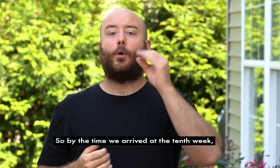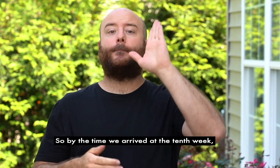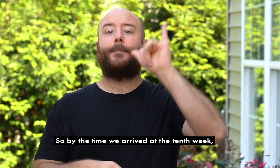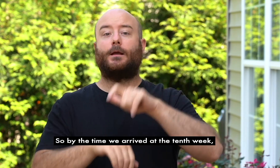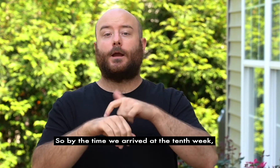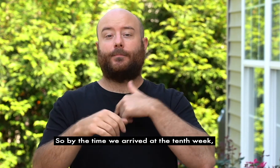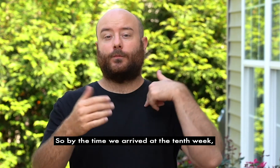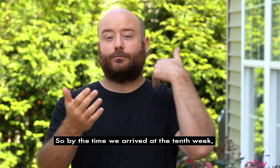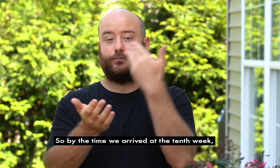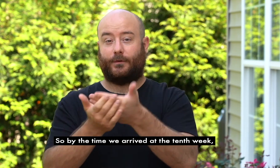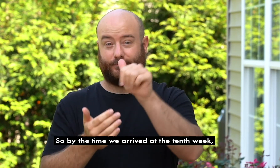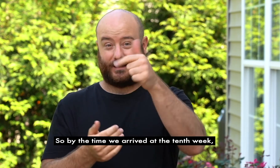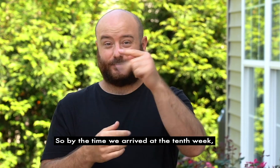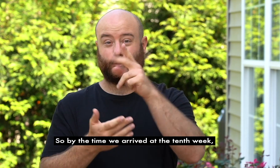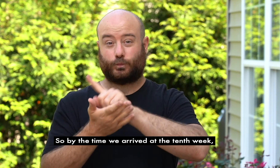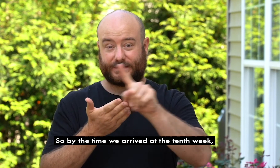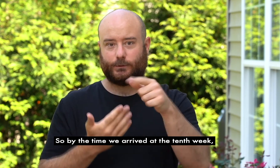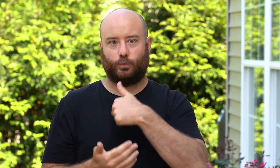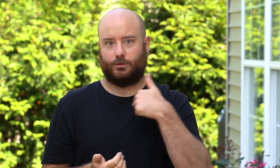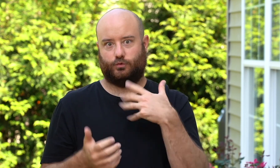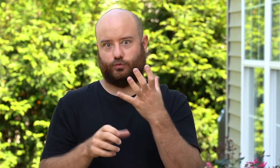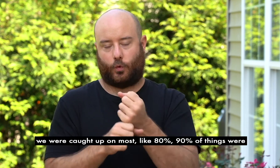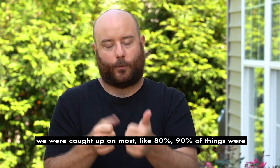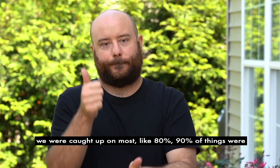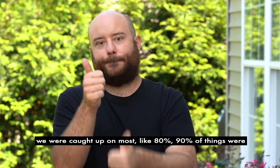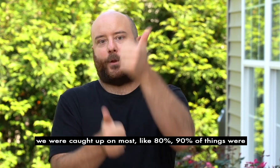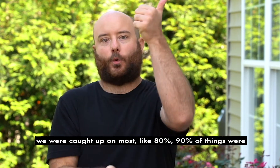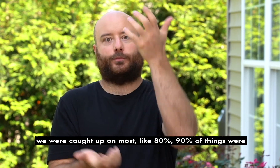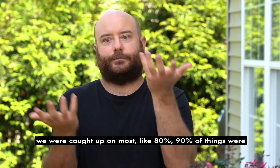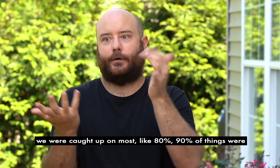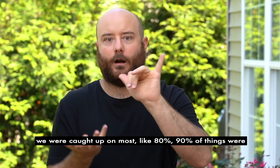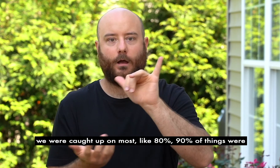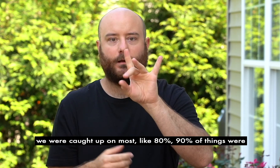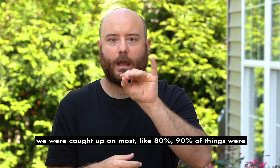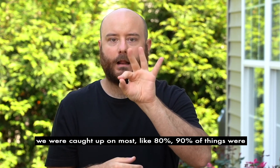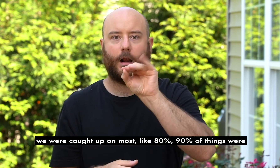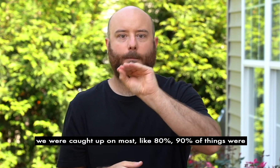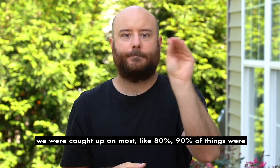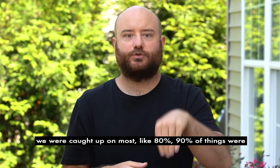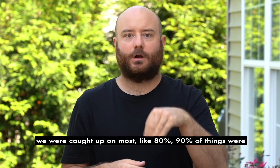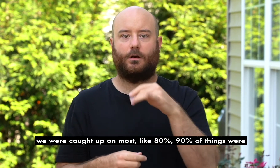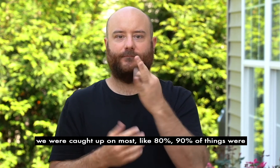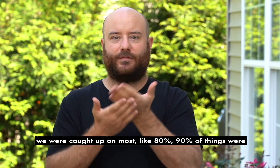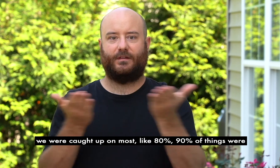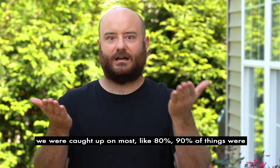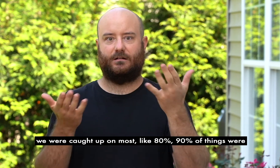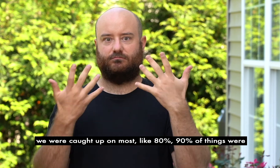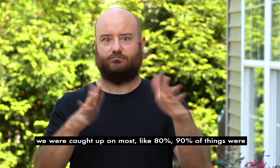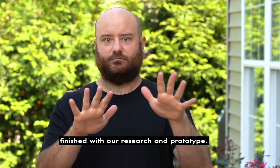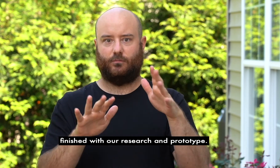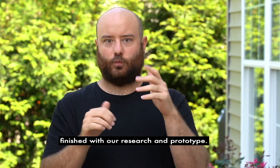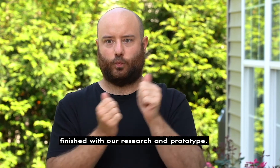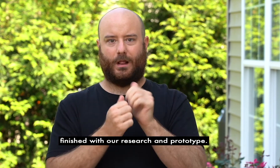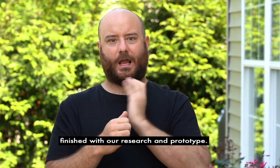So, by the time we arrived at the 10th week, we were caught up on most like 80-90% of things